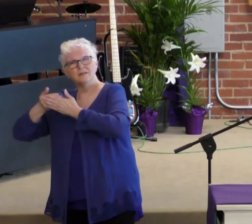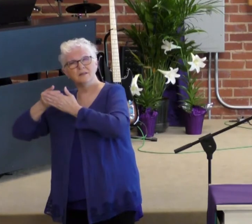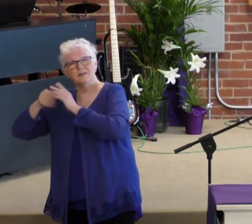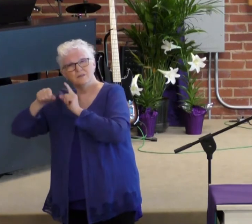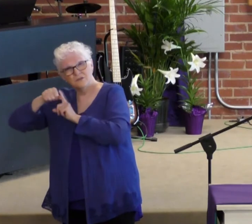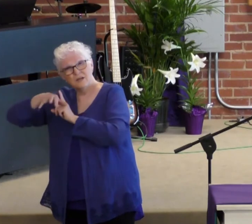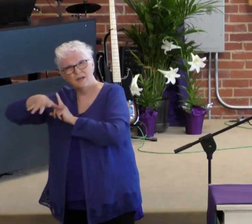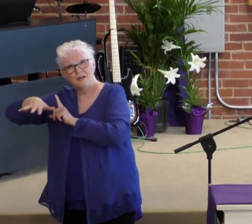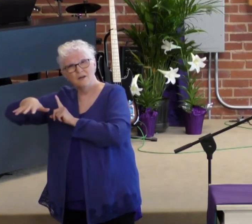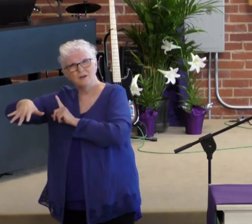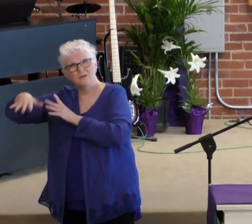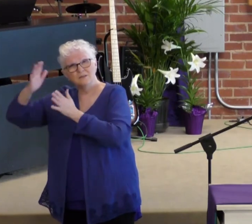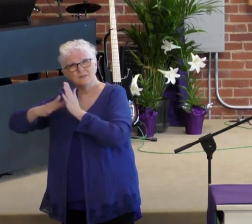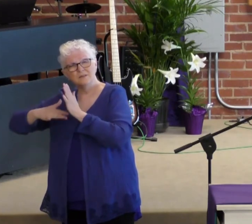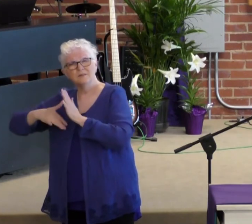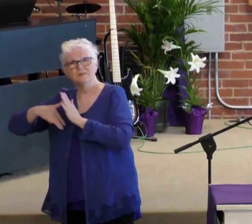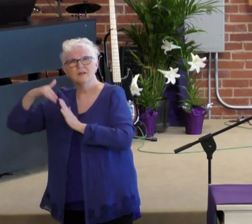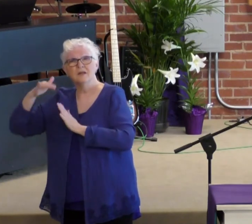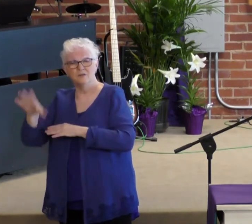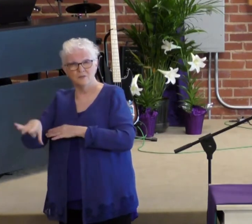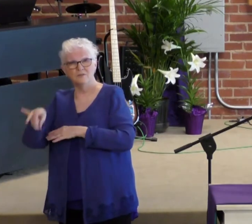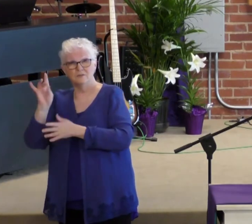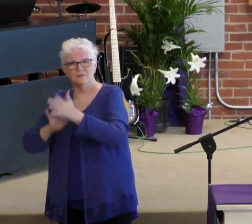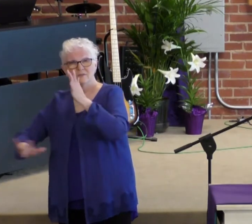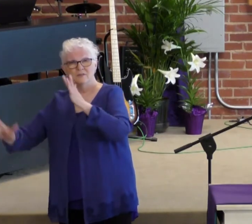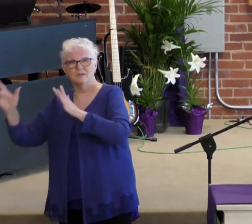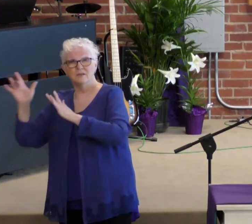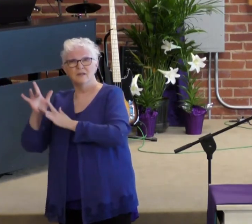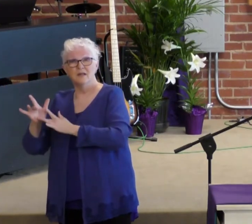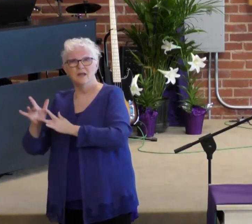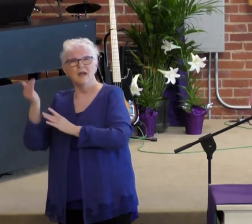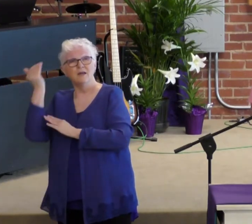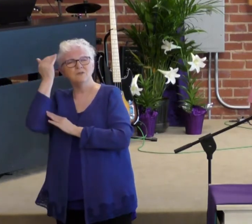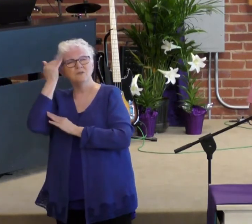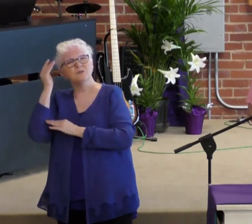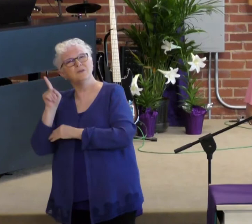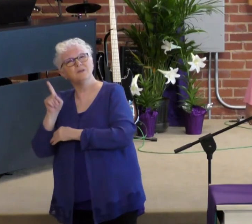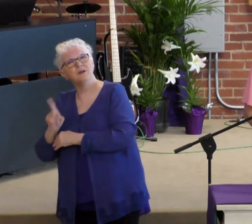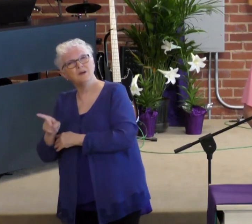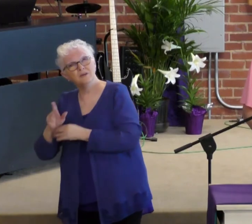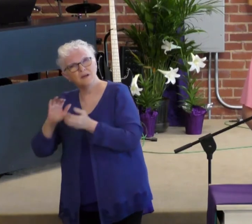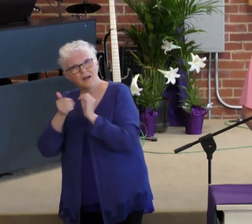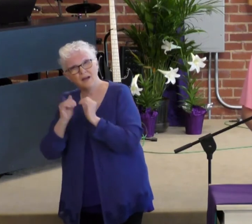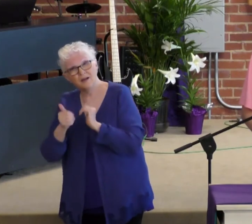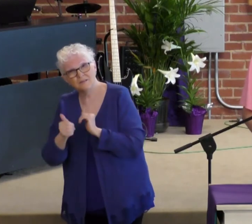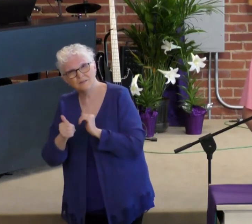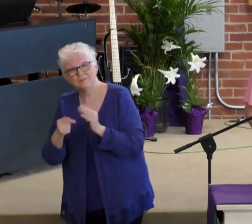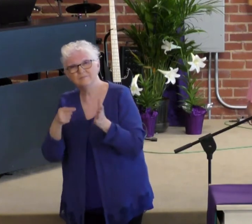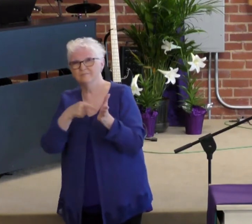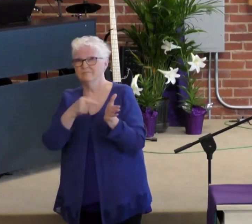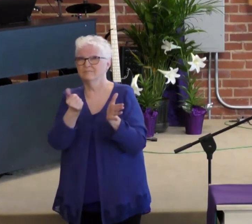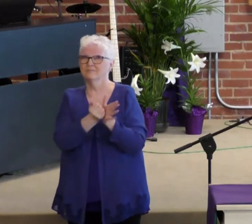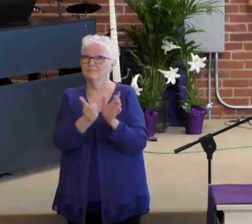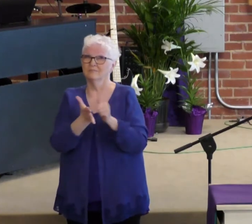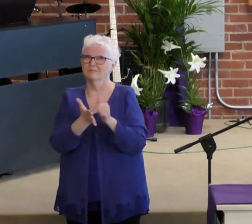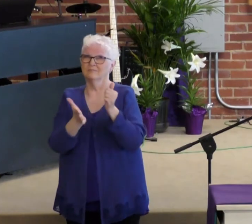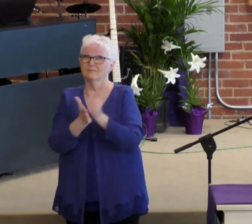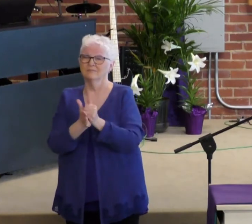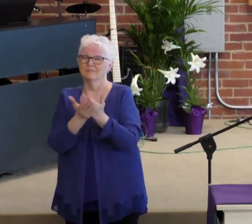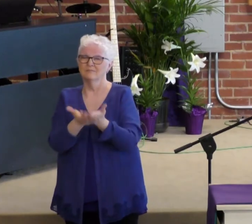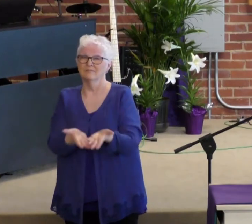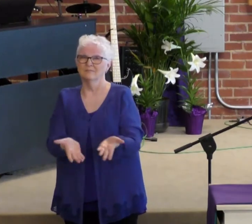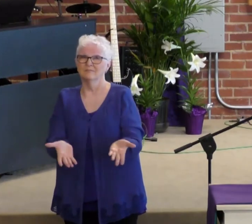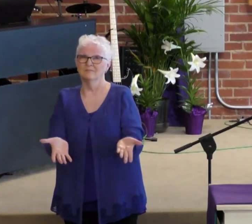find him, and you'll know him by the nail prints in